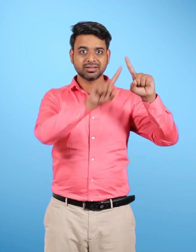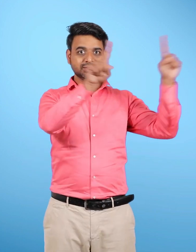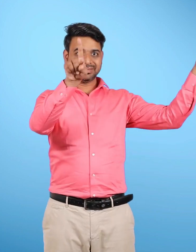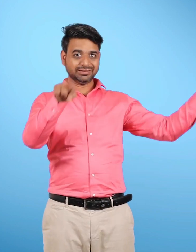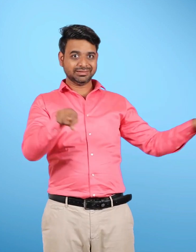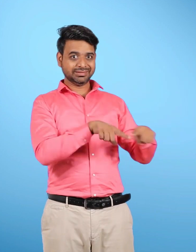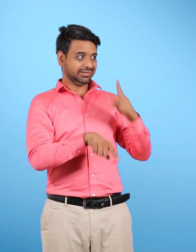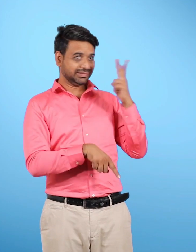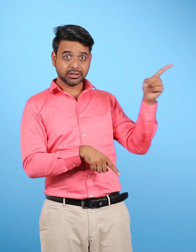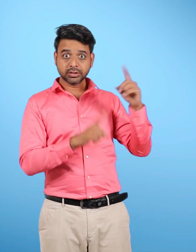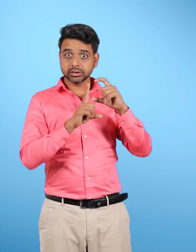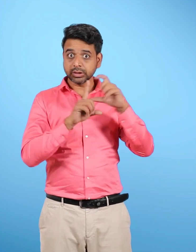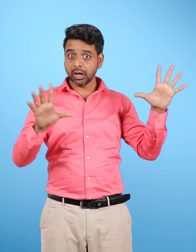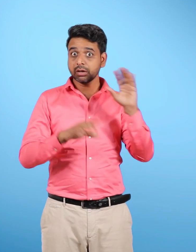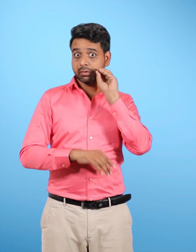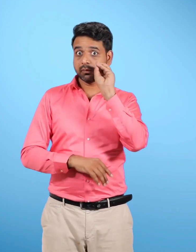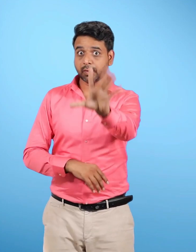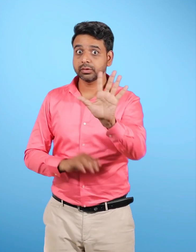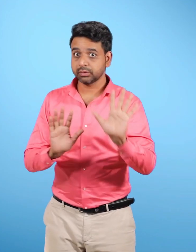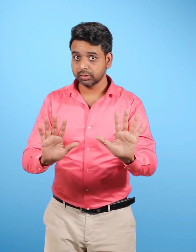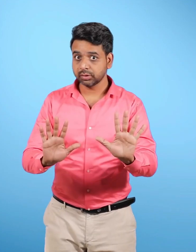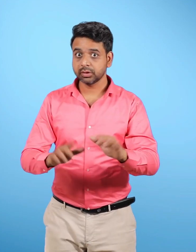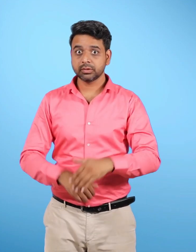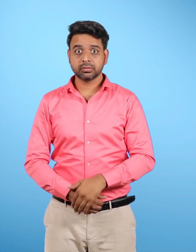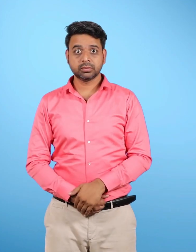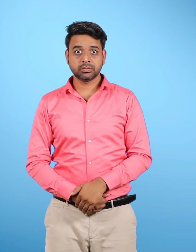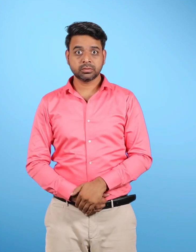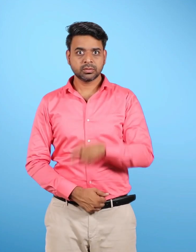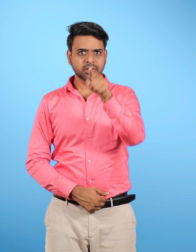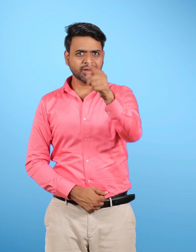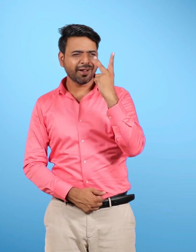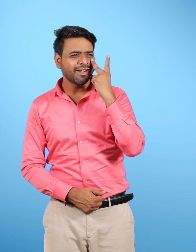Caution: you might have seen the danger sign shown here displayed on poles,